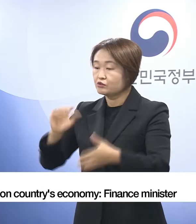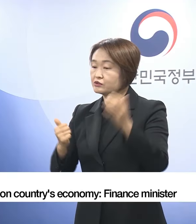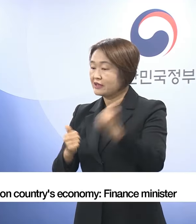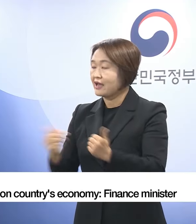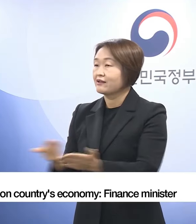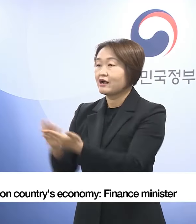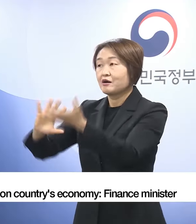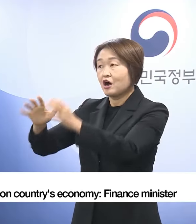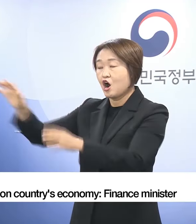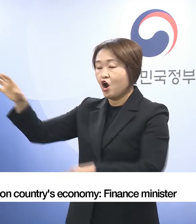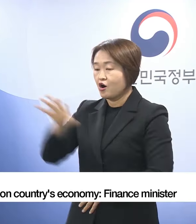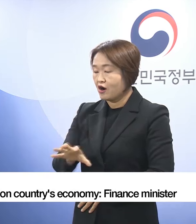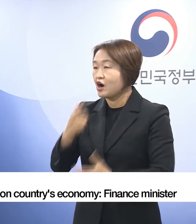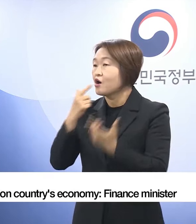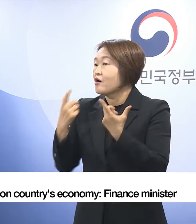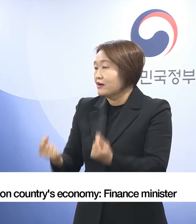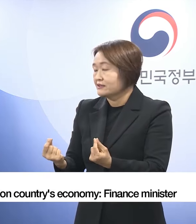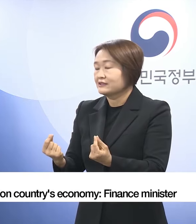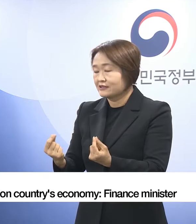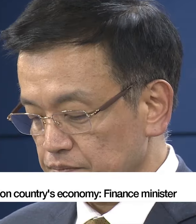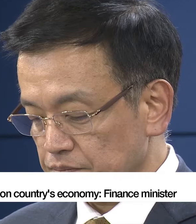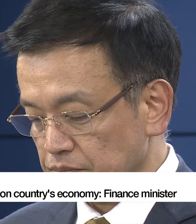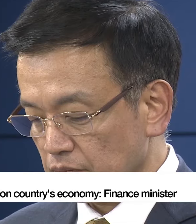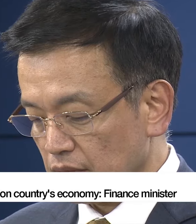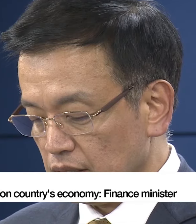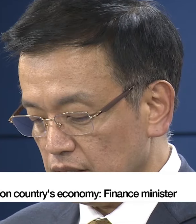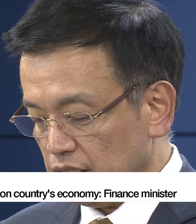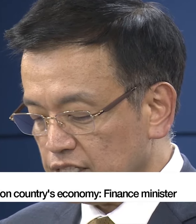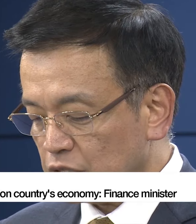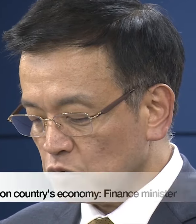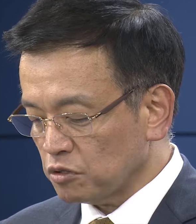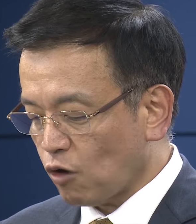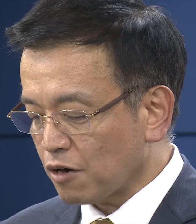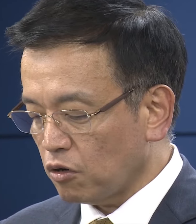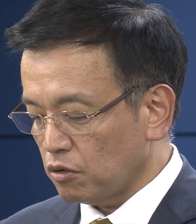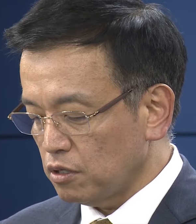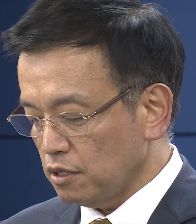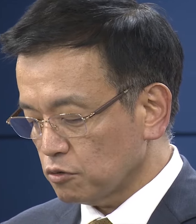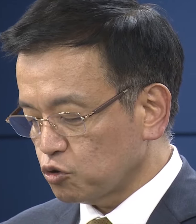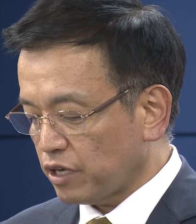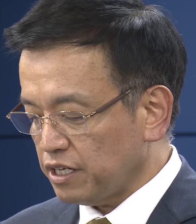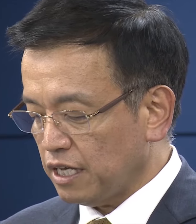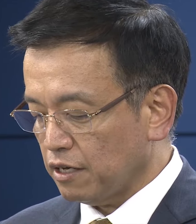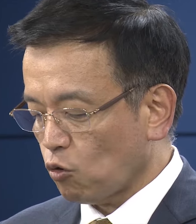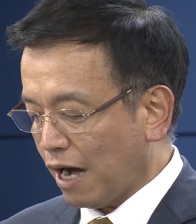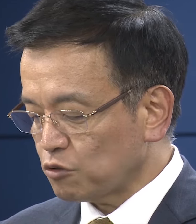to the market. He also said the concerns about an economic recession in the country are excessive.